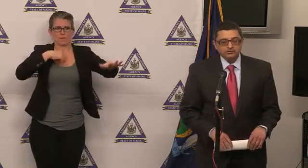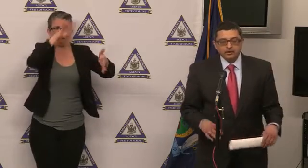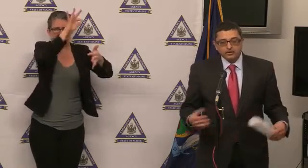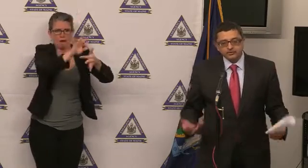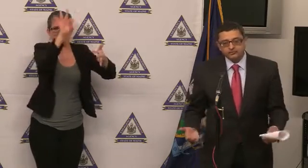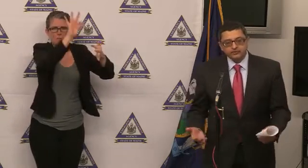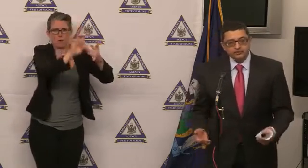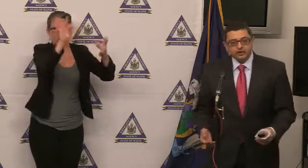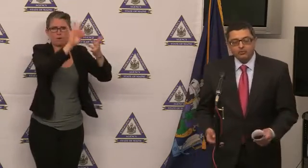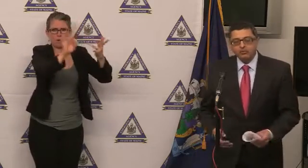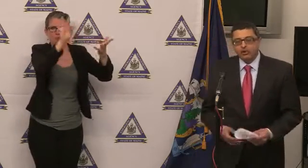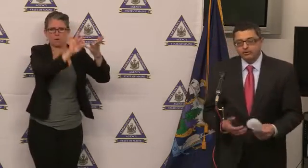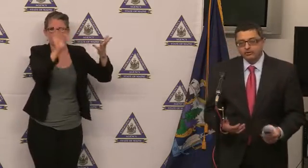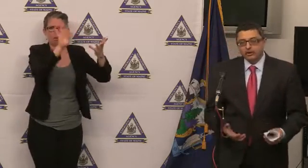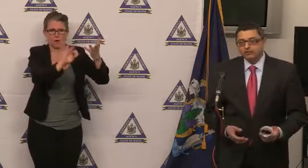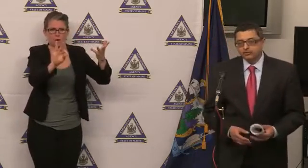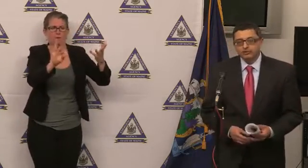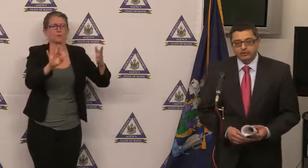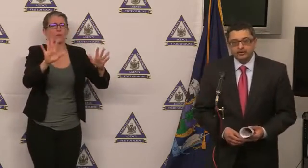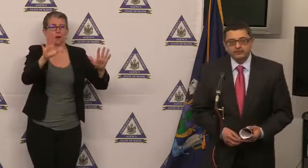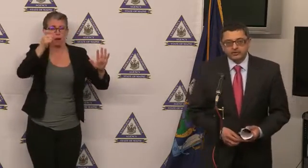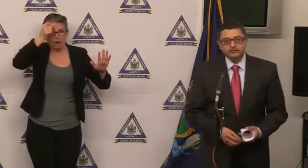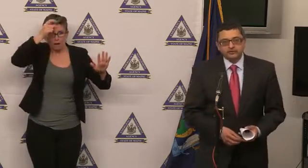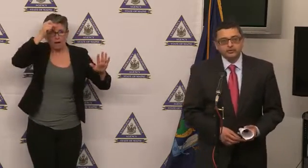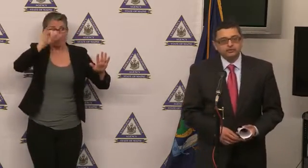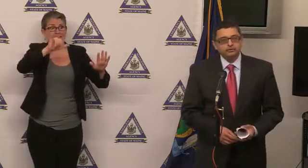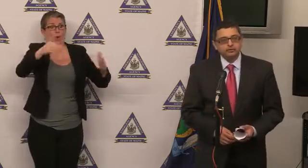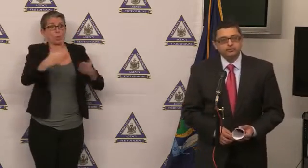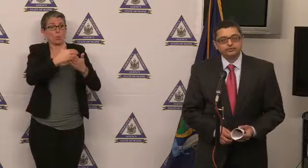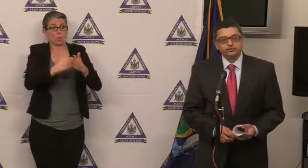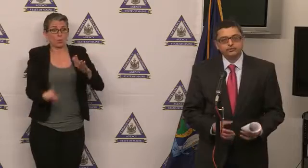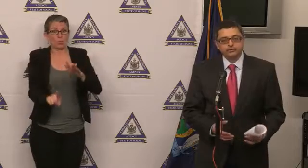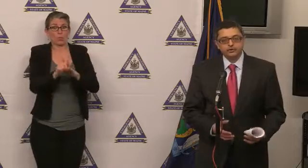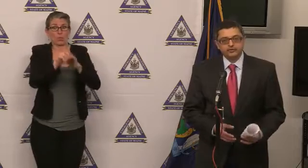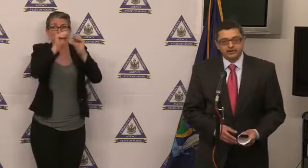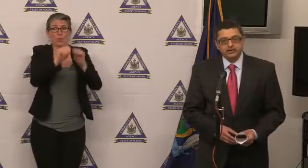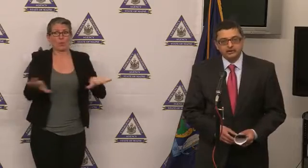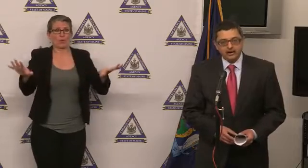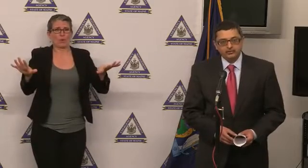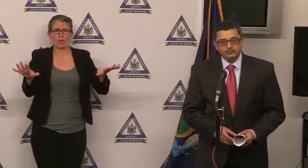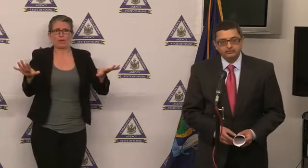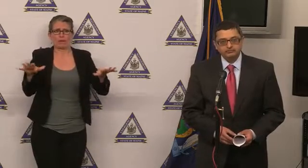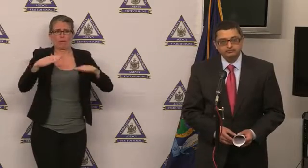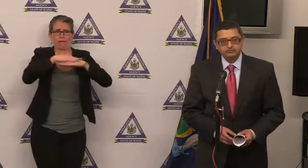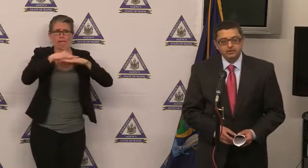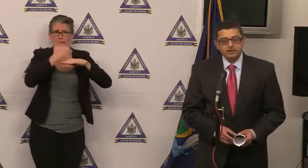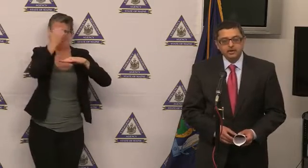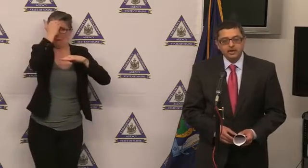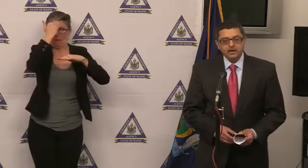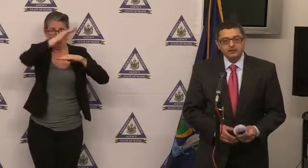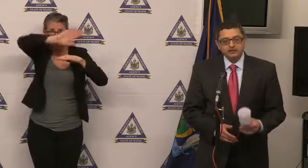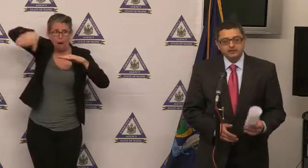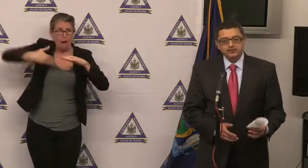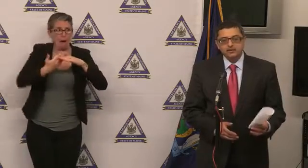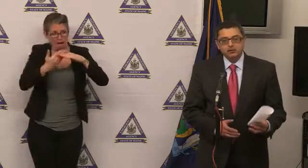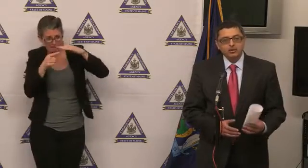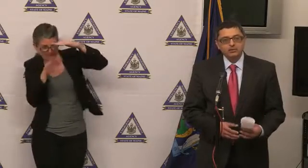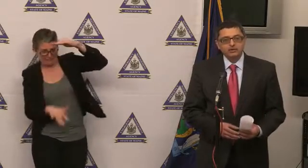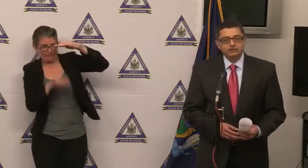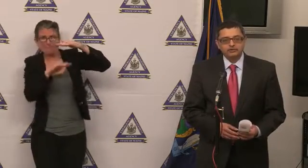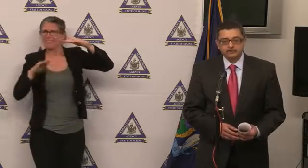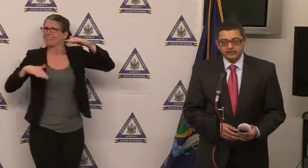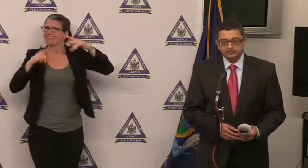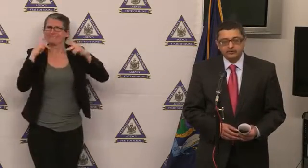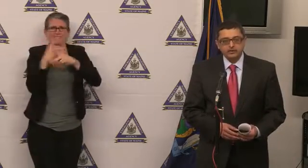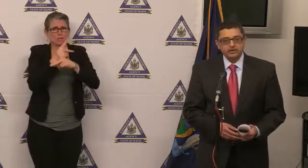There have been questions about whether and to what extent individuals should start taking action. And given that what we